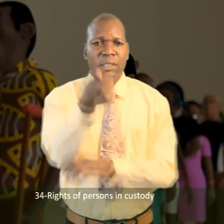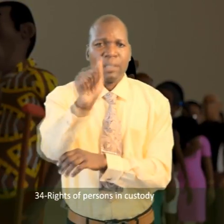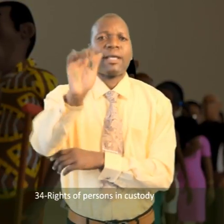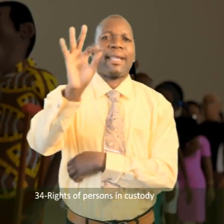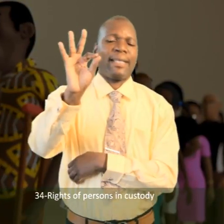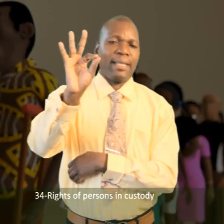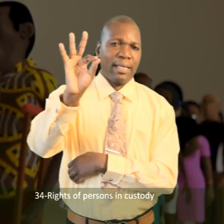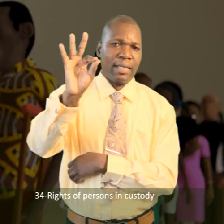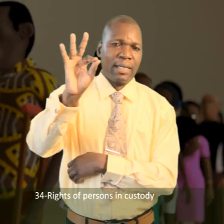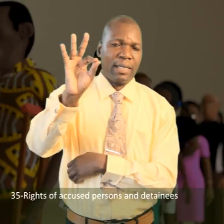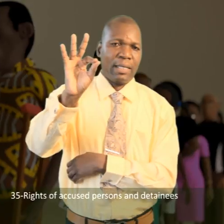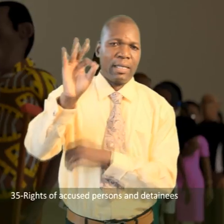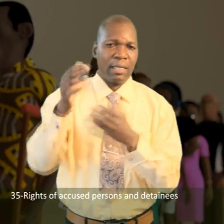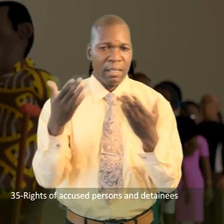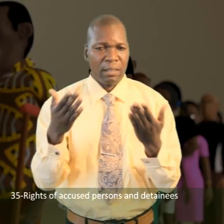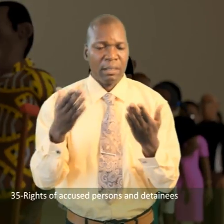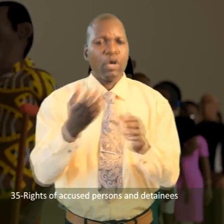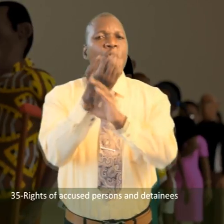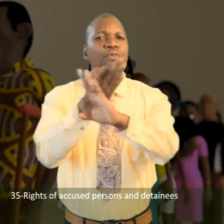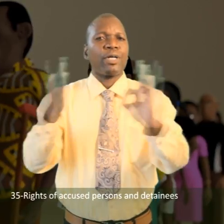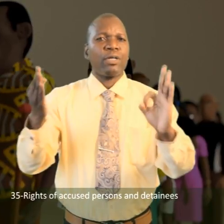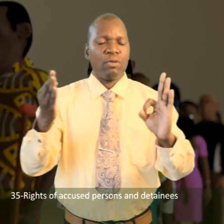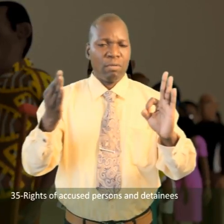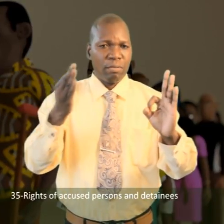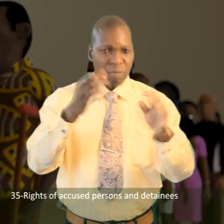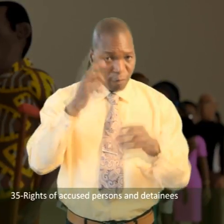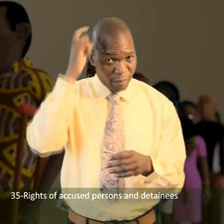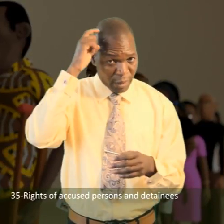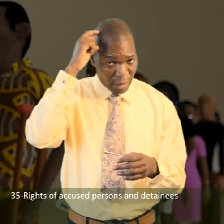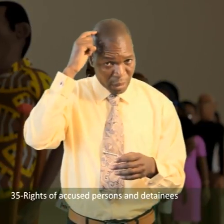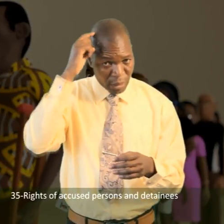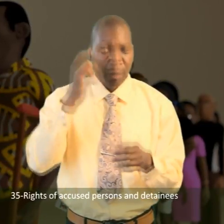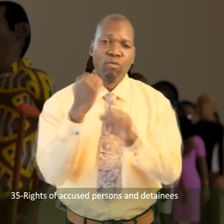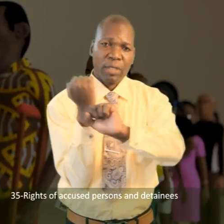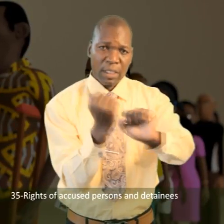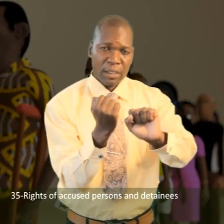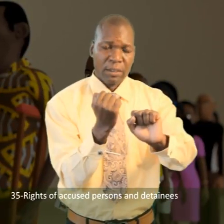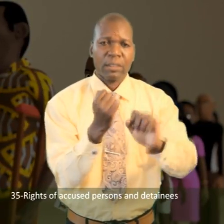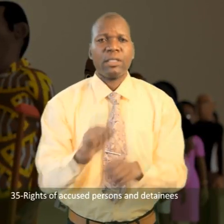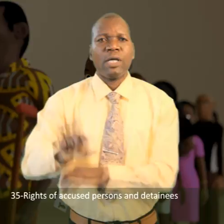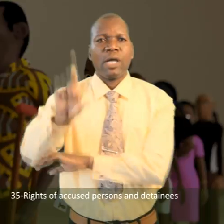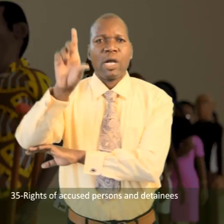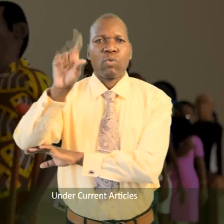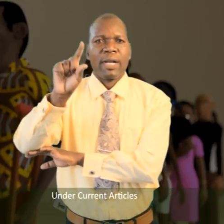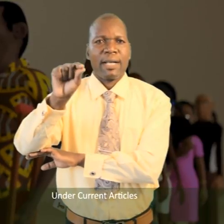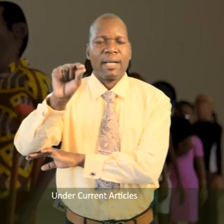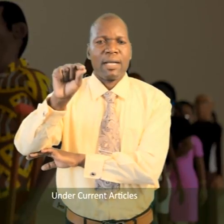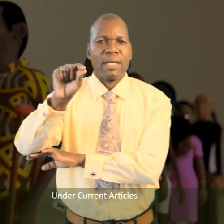custody. 35, rights of accused persons and detainees. Under current